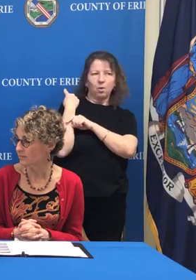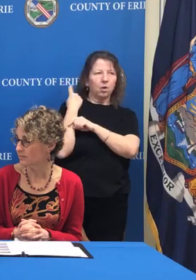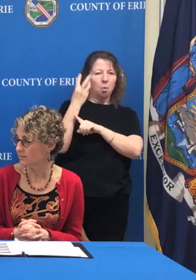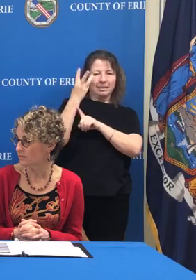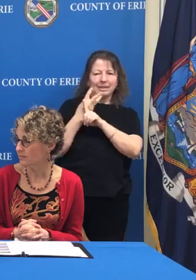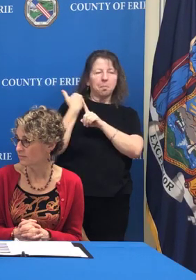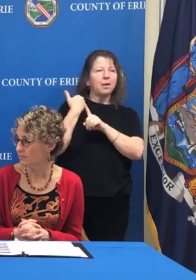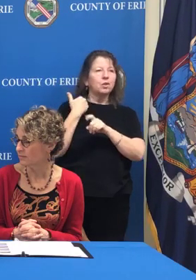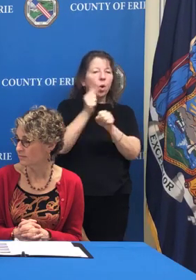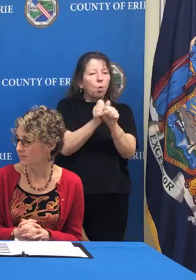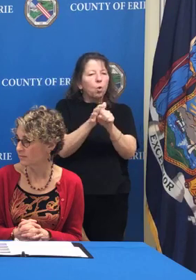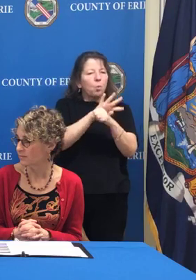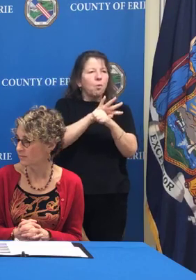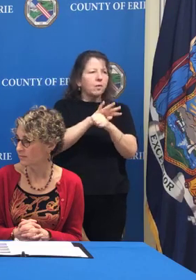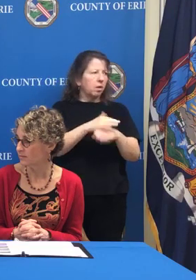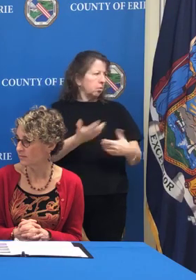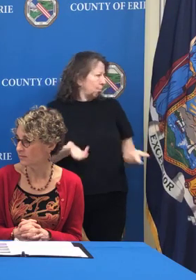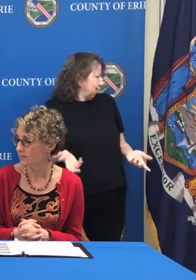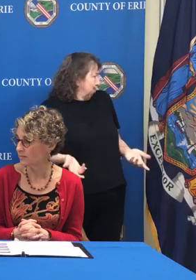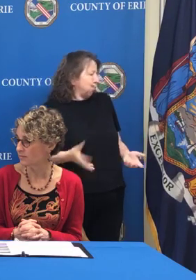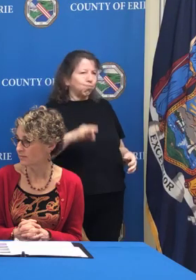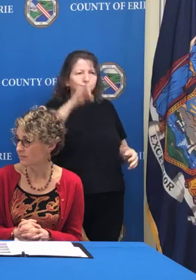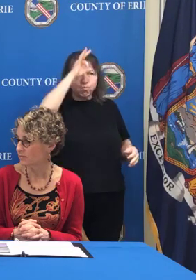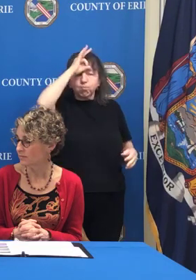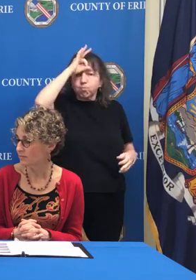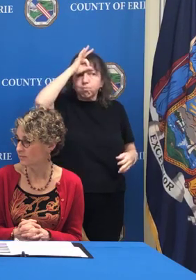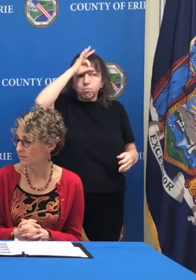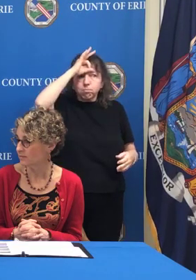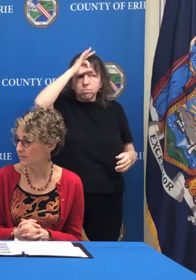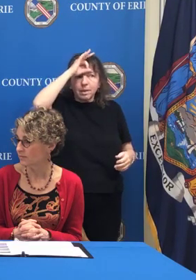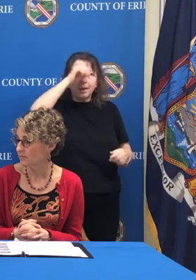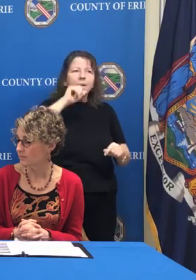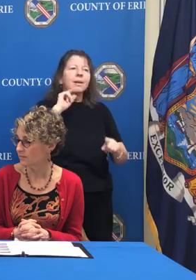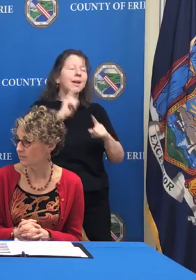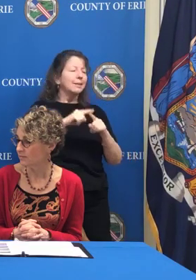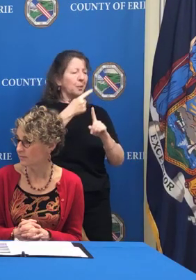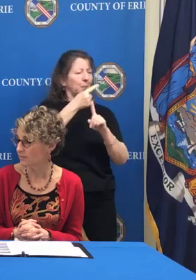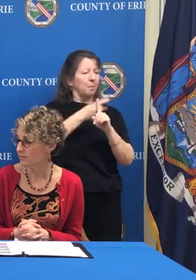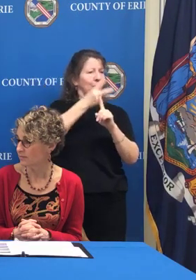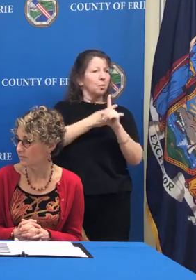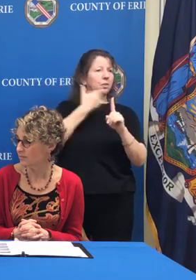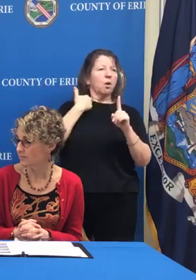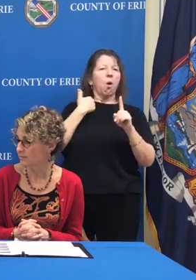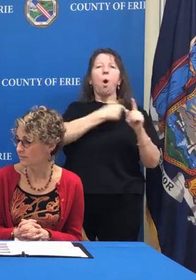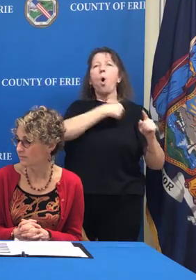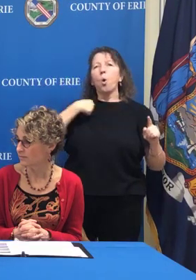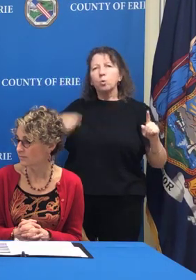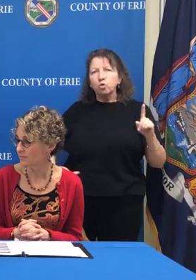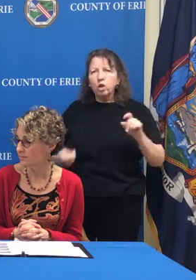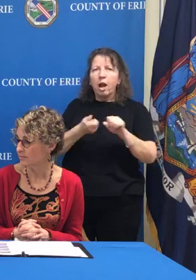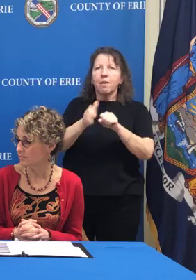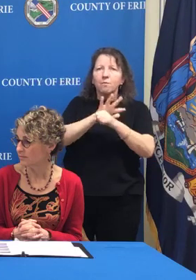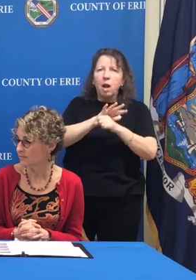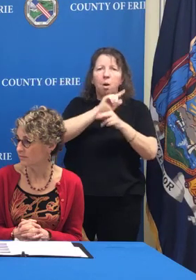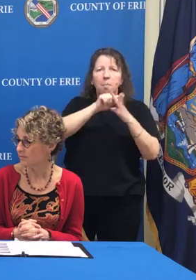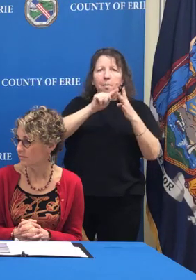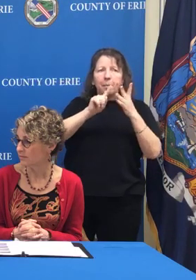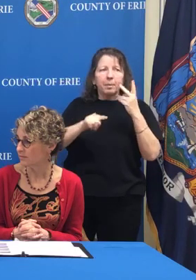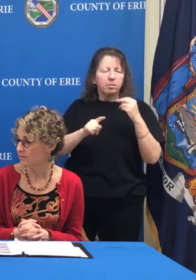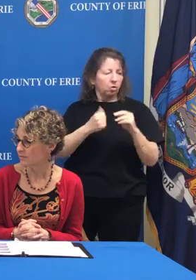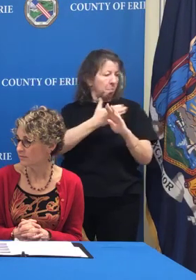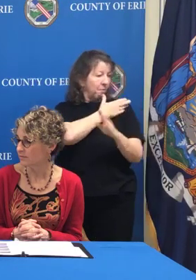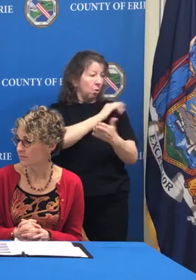months ago. It wasn't until the last few months that you started hearing about it from China. And there was no coronavirus